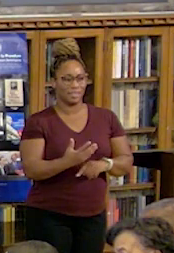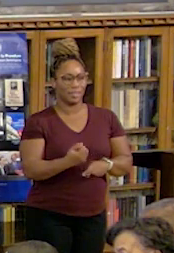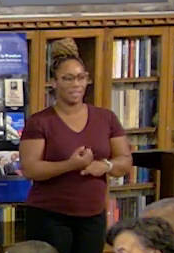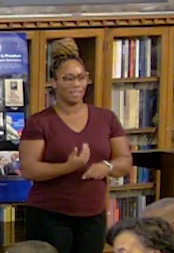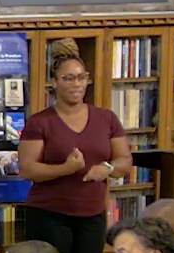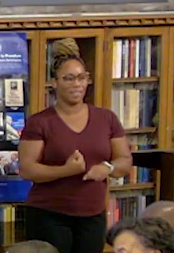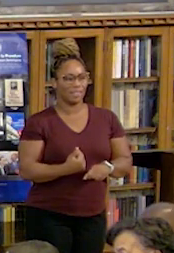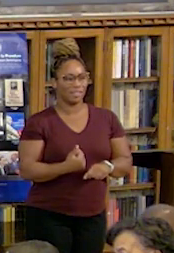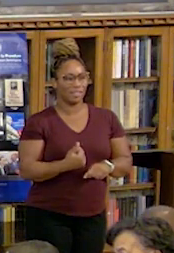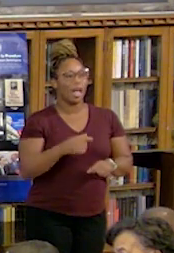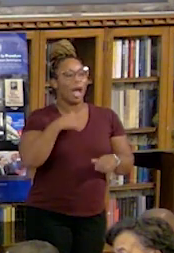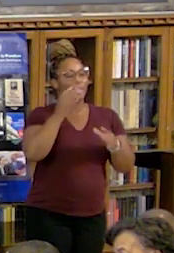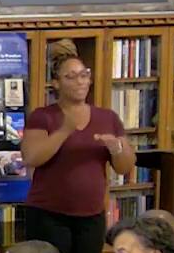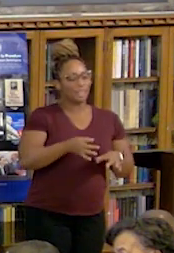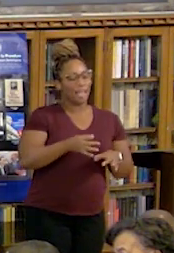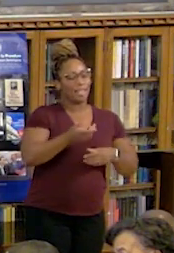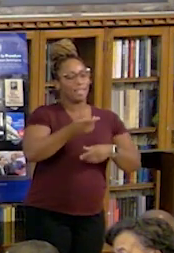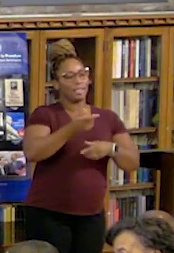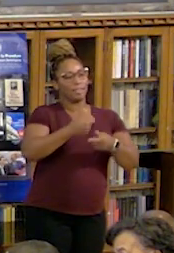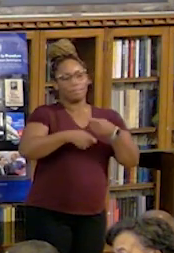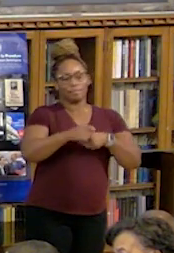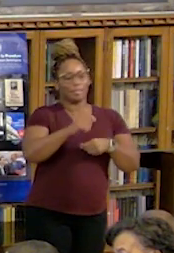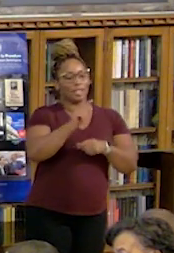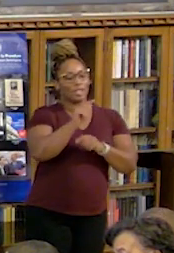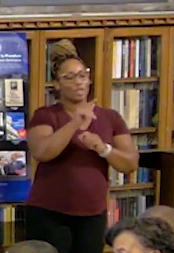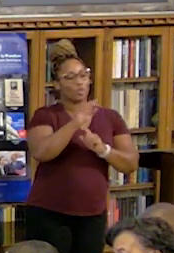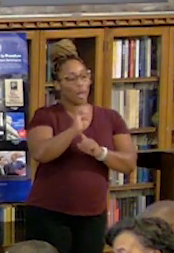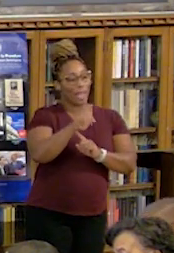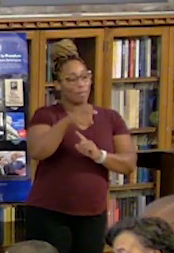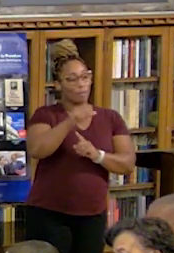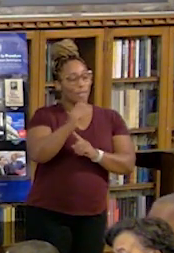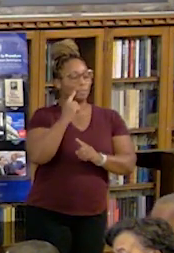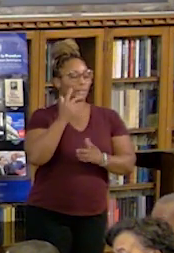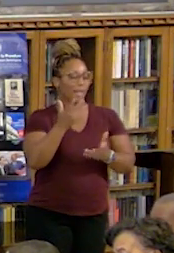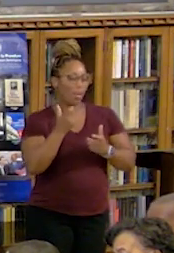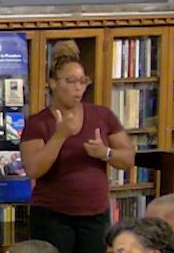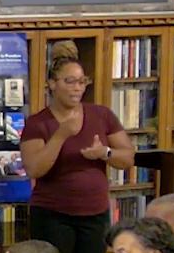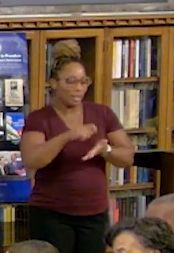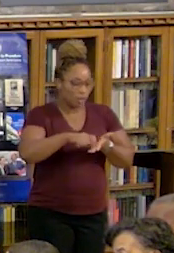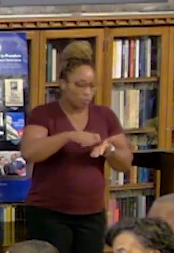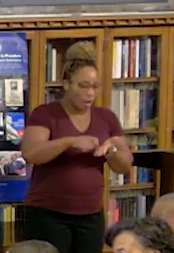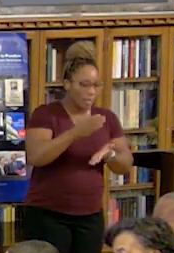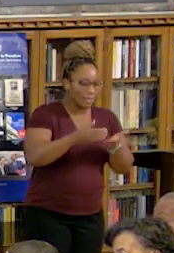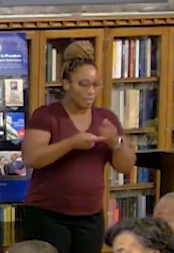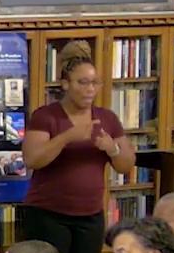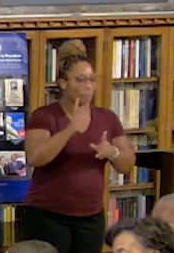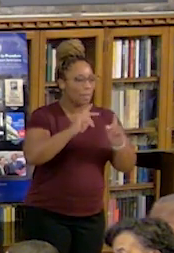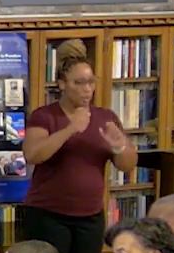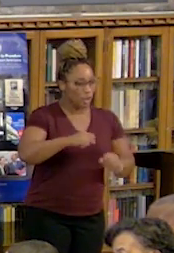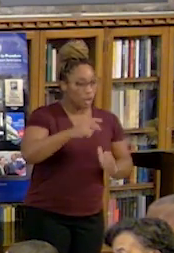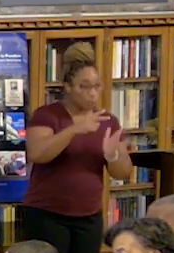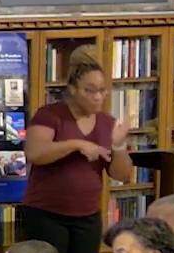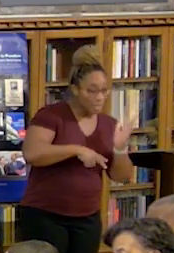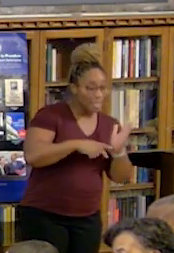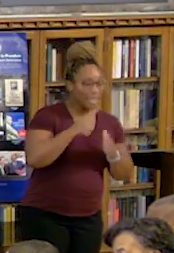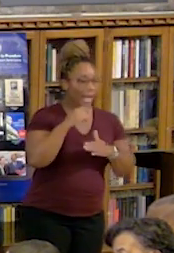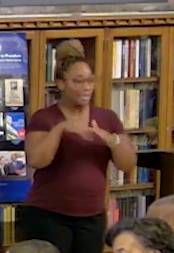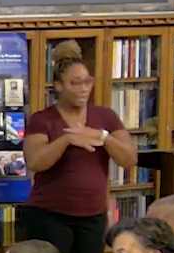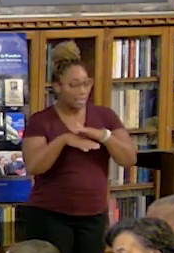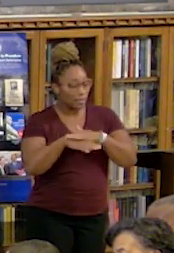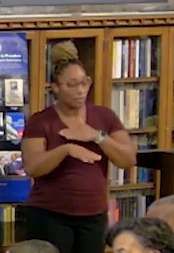to publish with a trade press because I wanted to write something that was readable that was